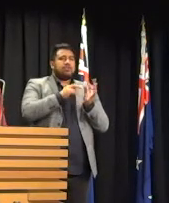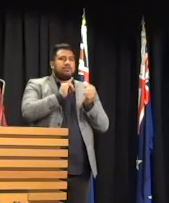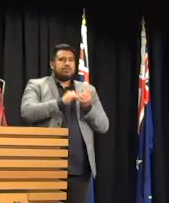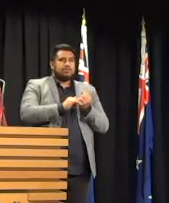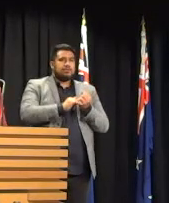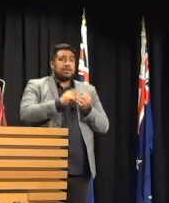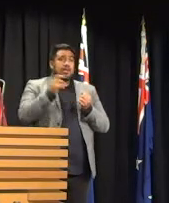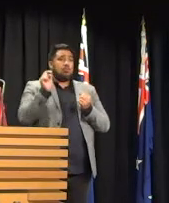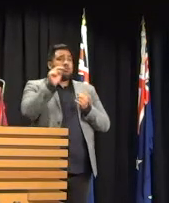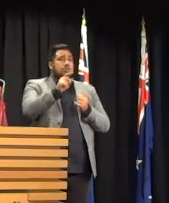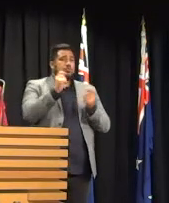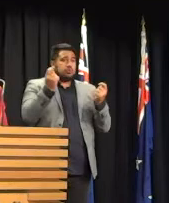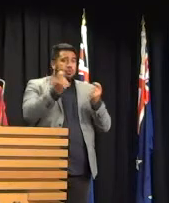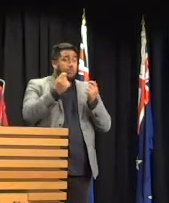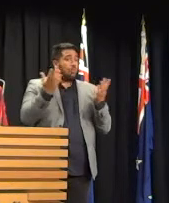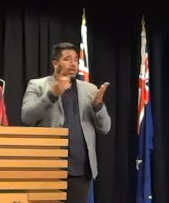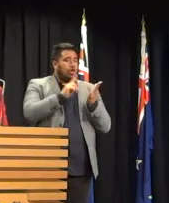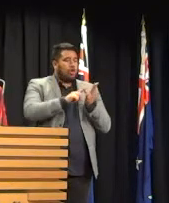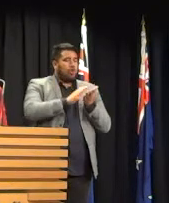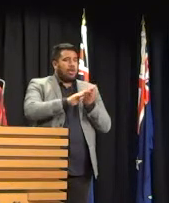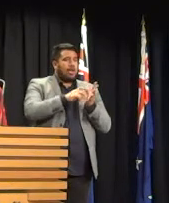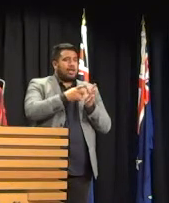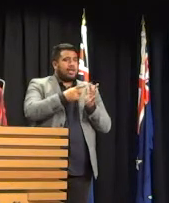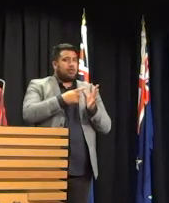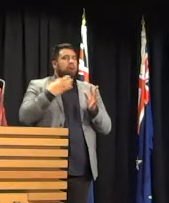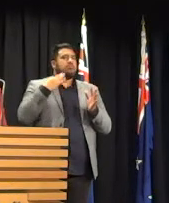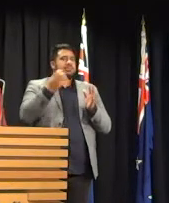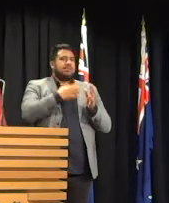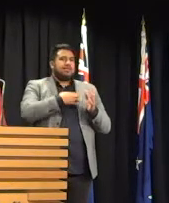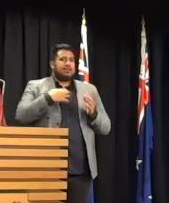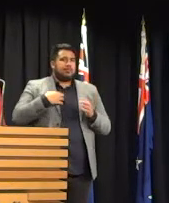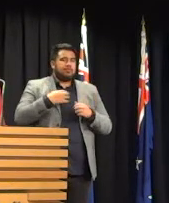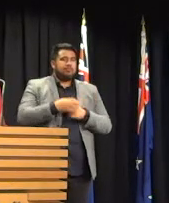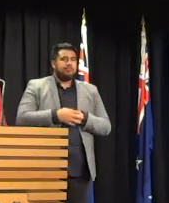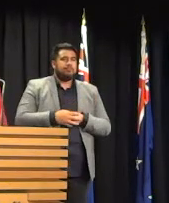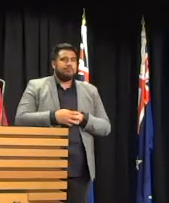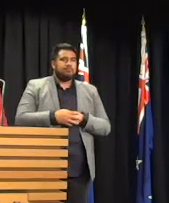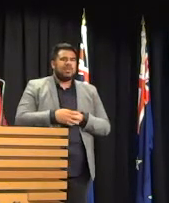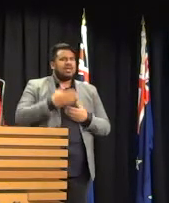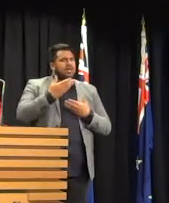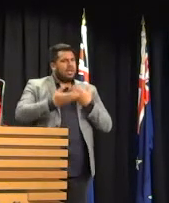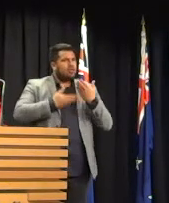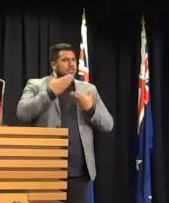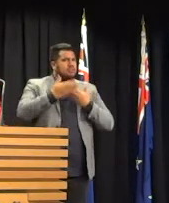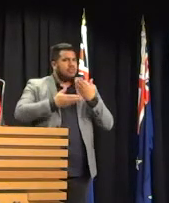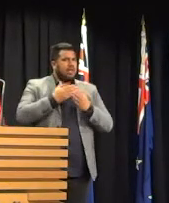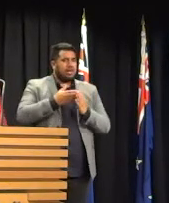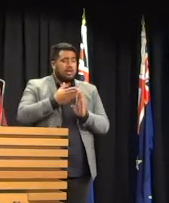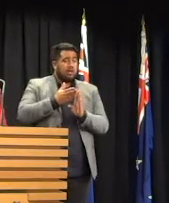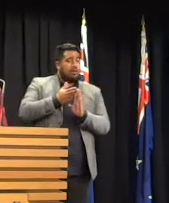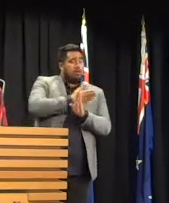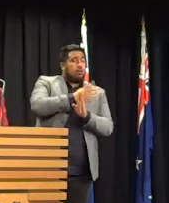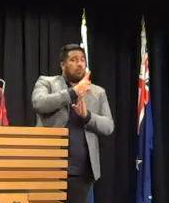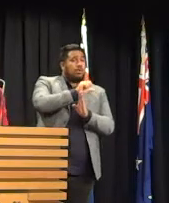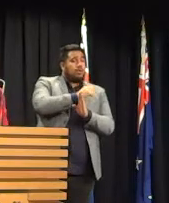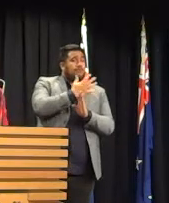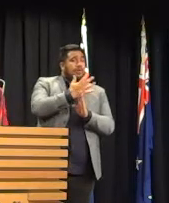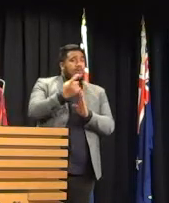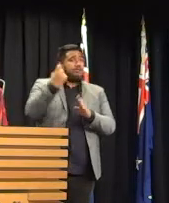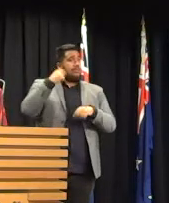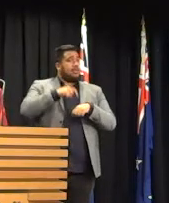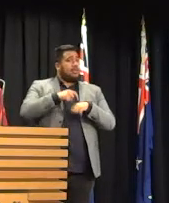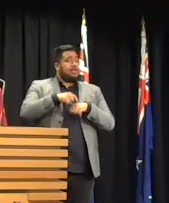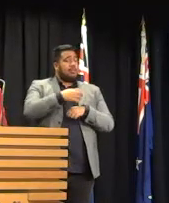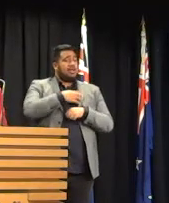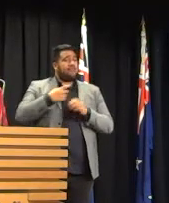the ceremony in Ohakia. Just by way of background, prior to 1955 it was government policy